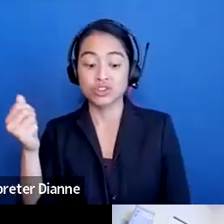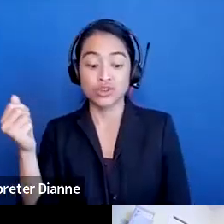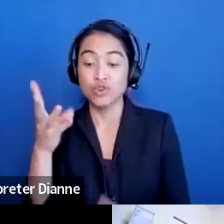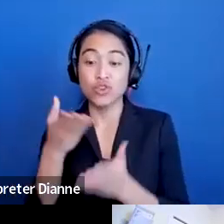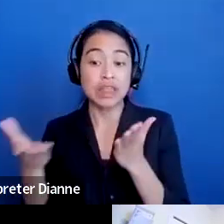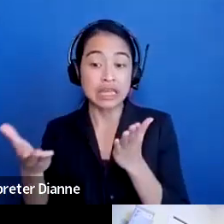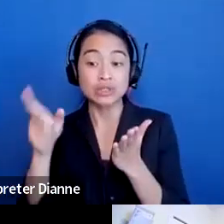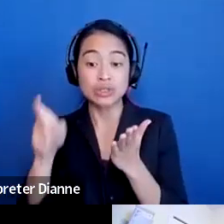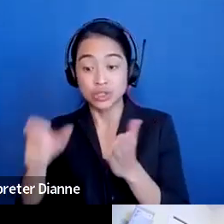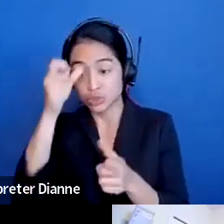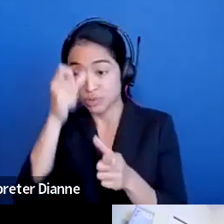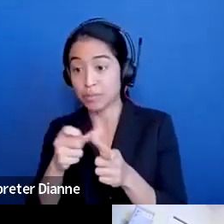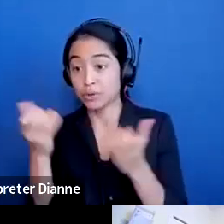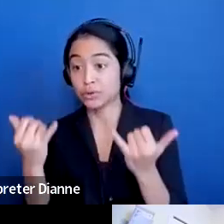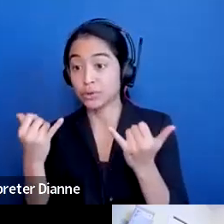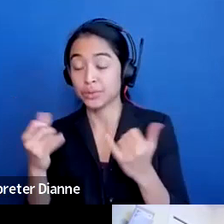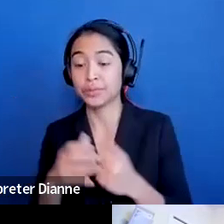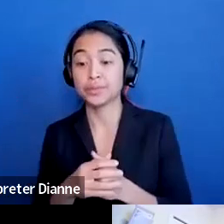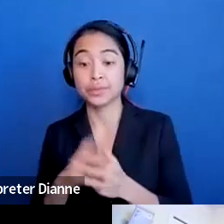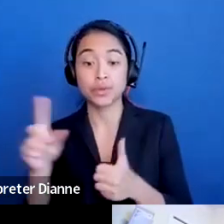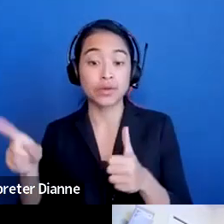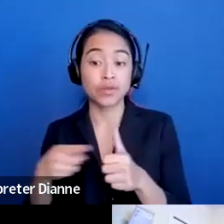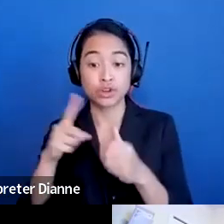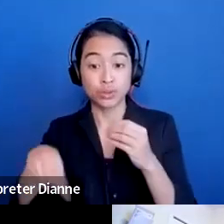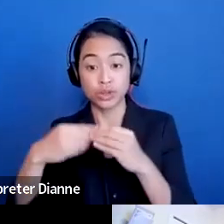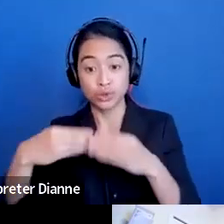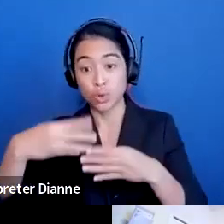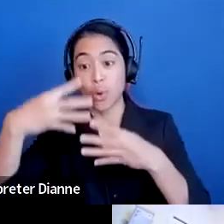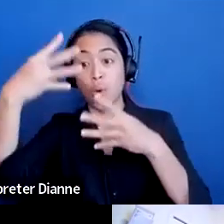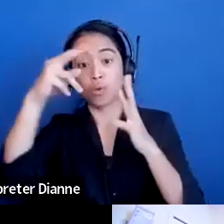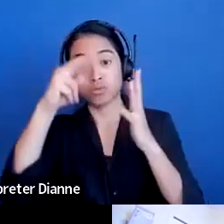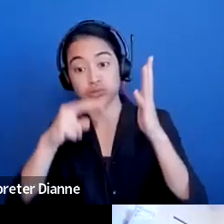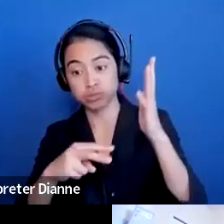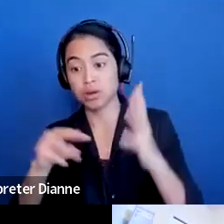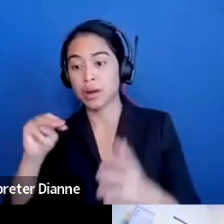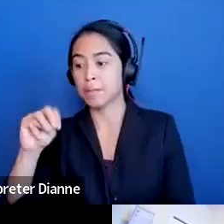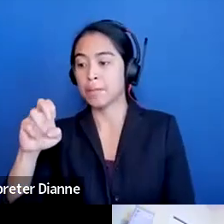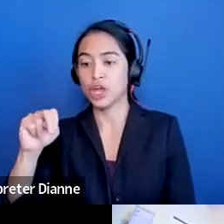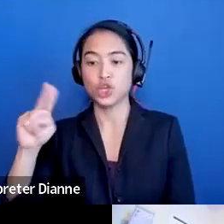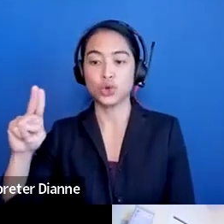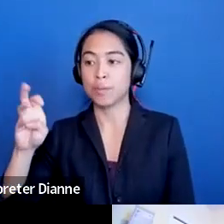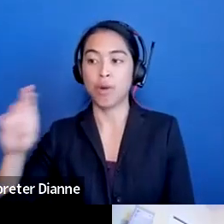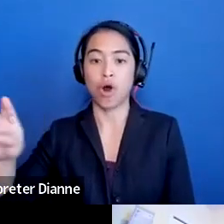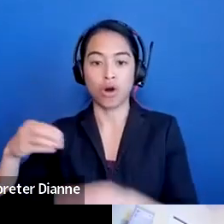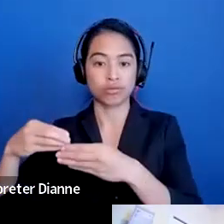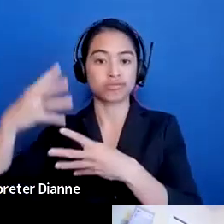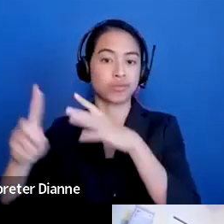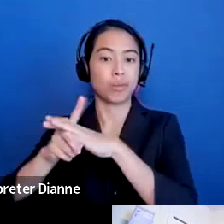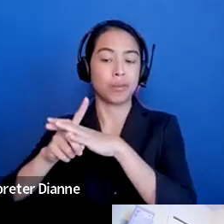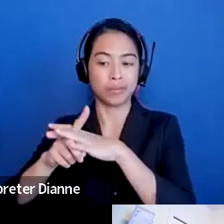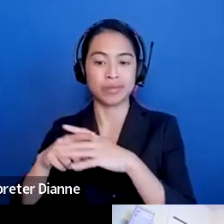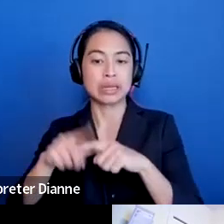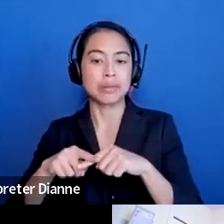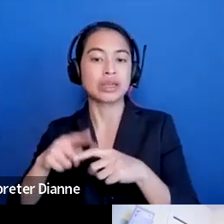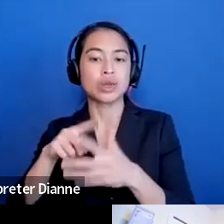before we get started today. First, when you scroll over the screen, a menu bar pops up. Depending on what device you